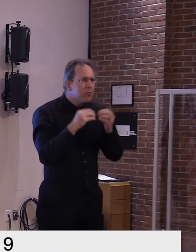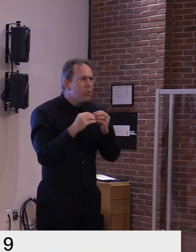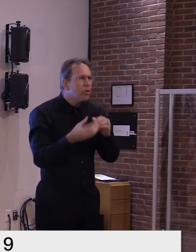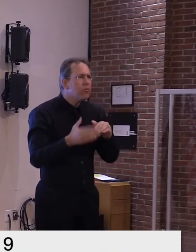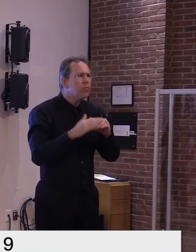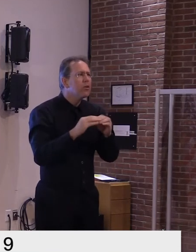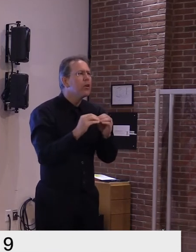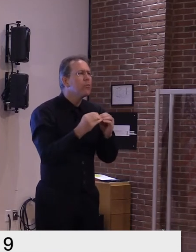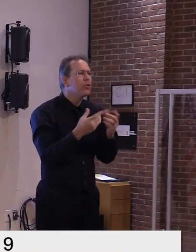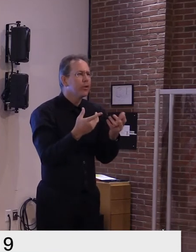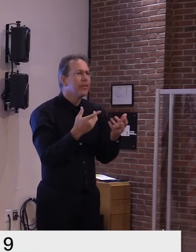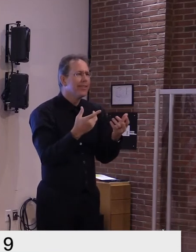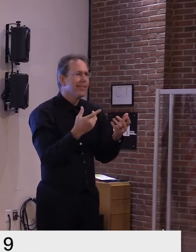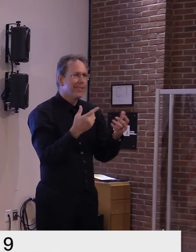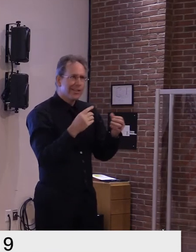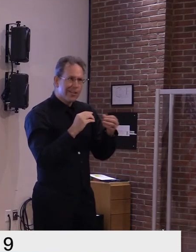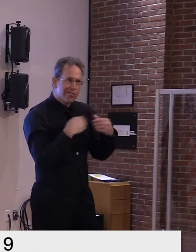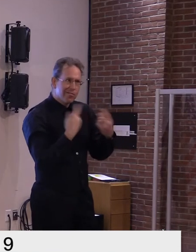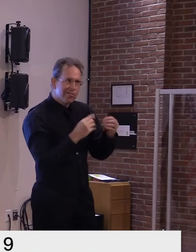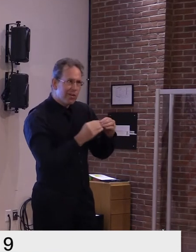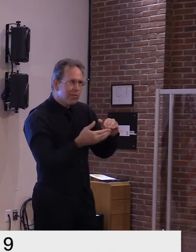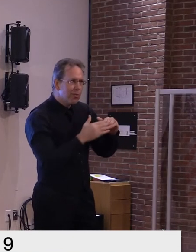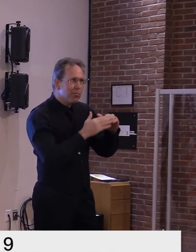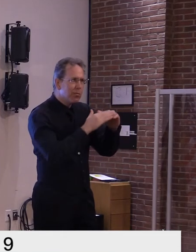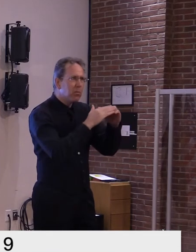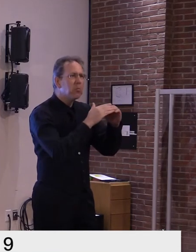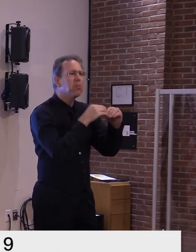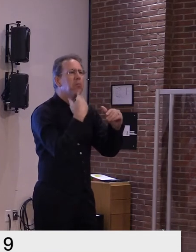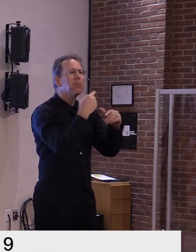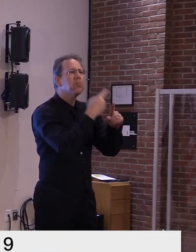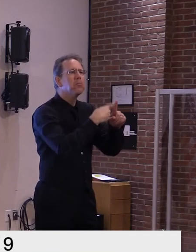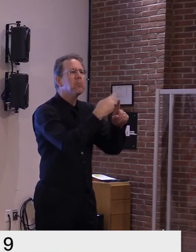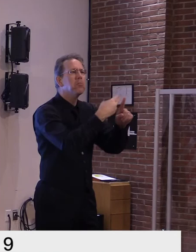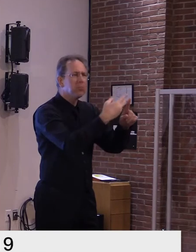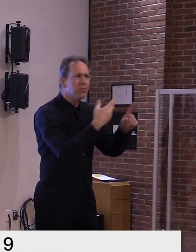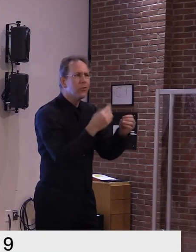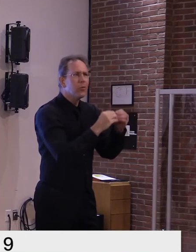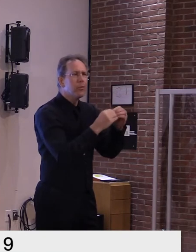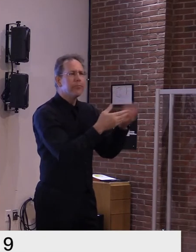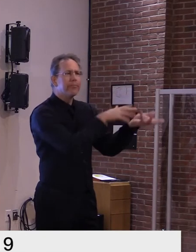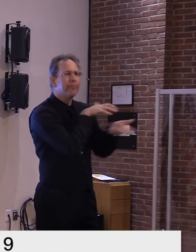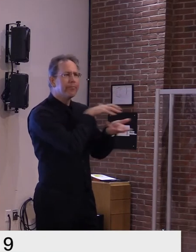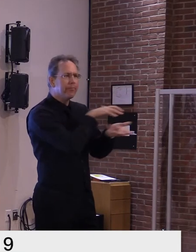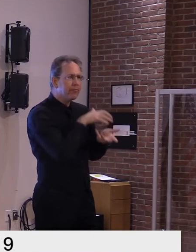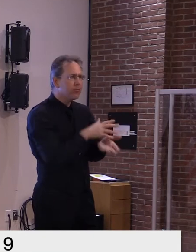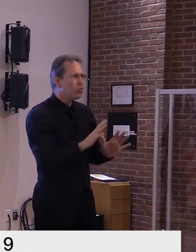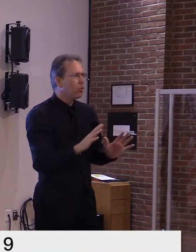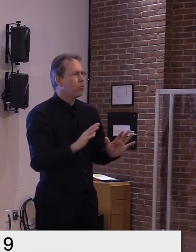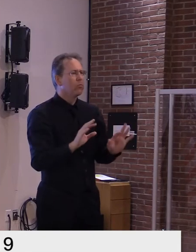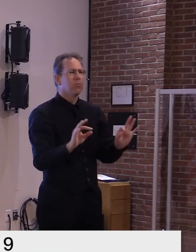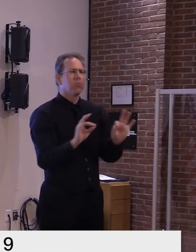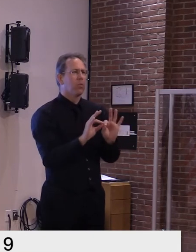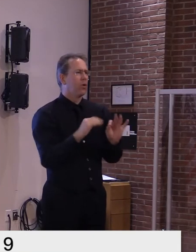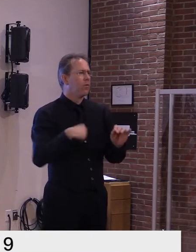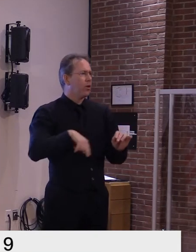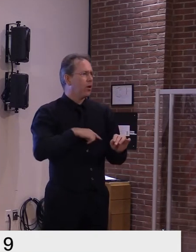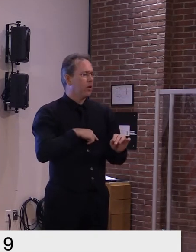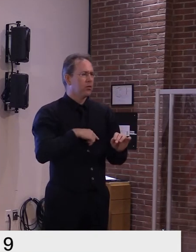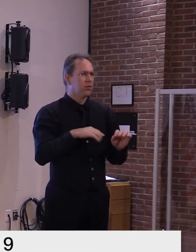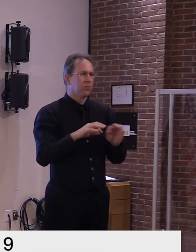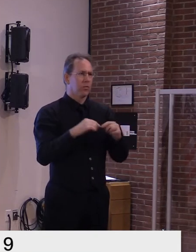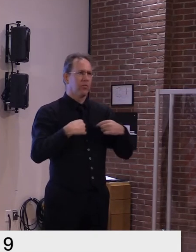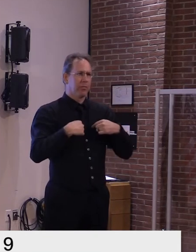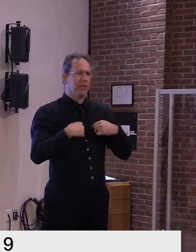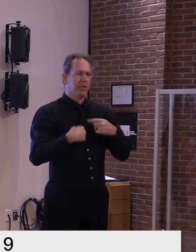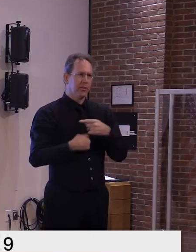last month or two, and you know, it is imperative to me, at least, that